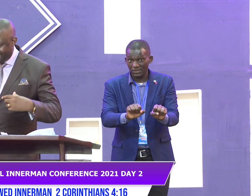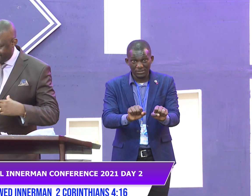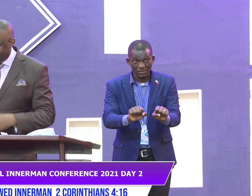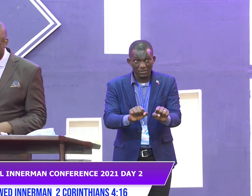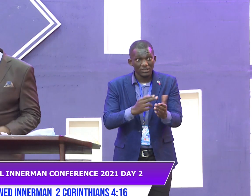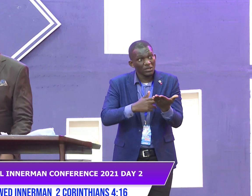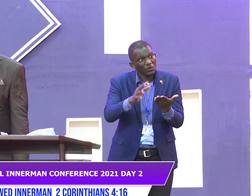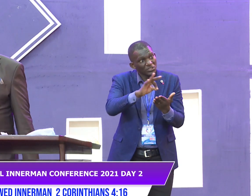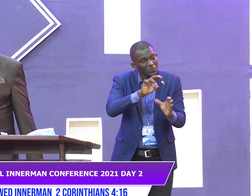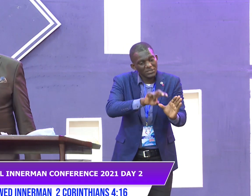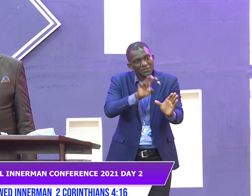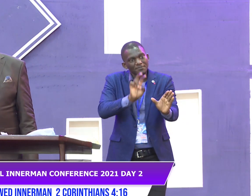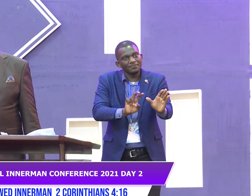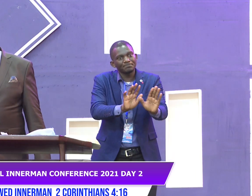he